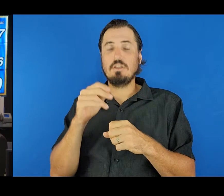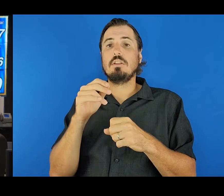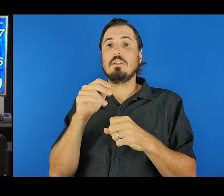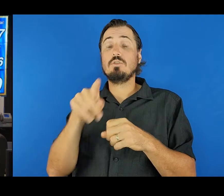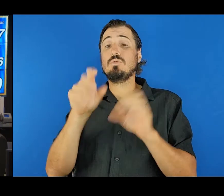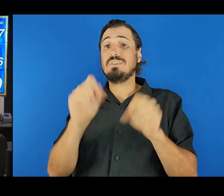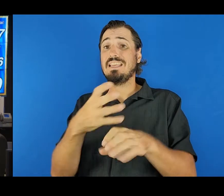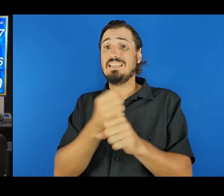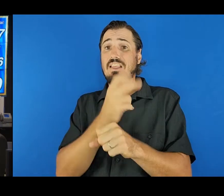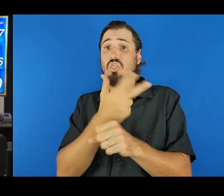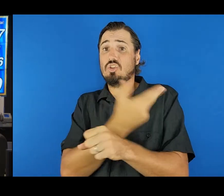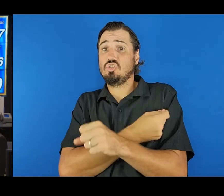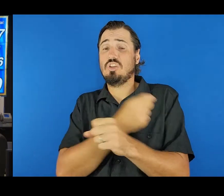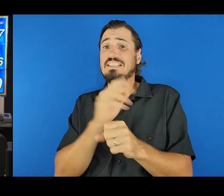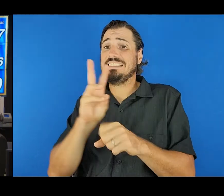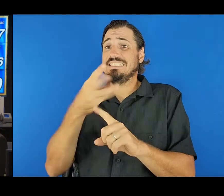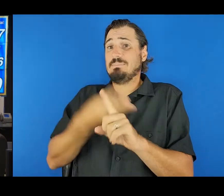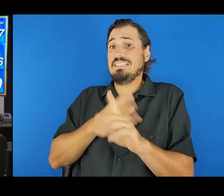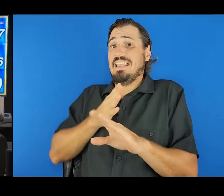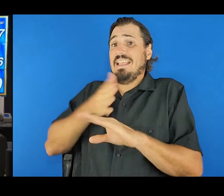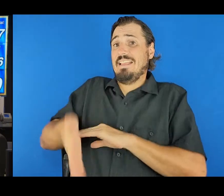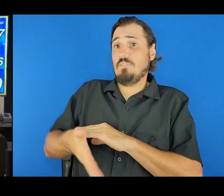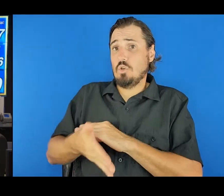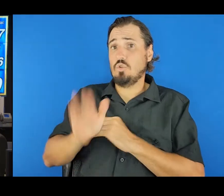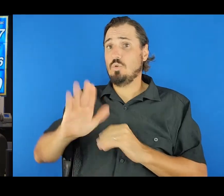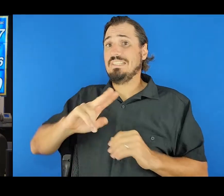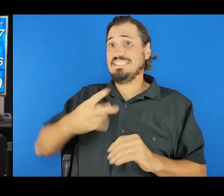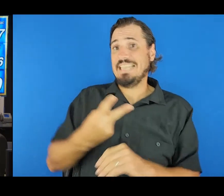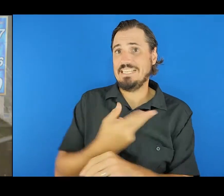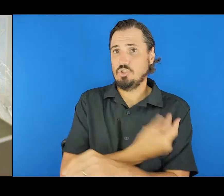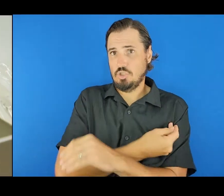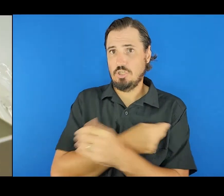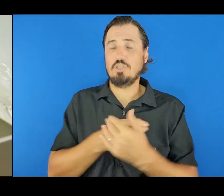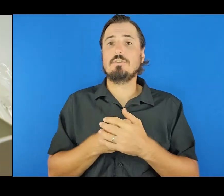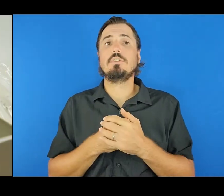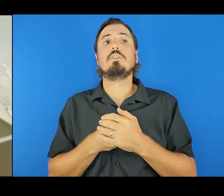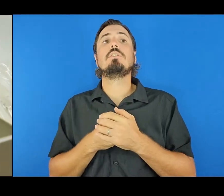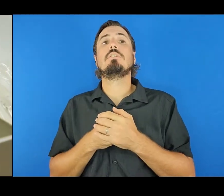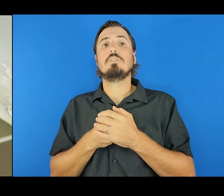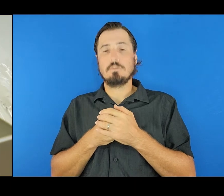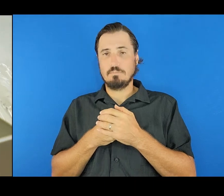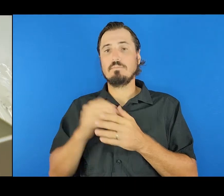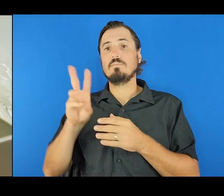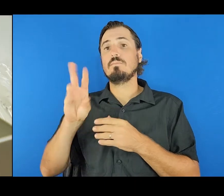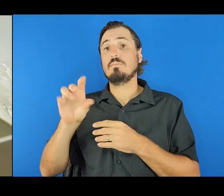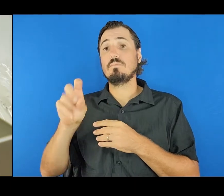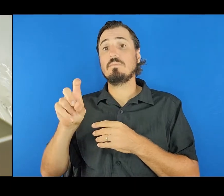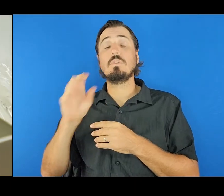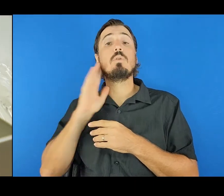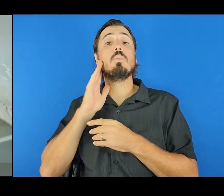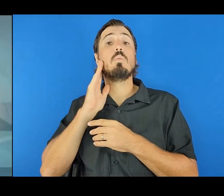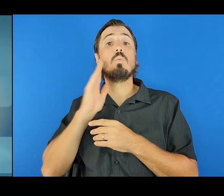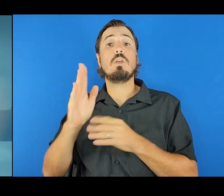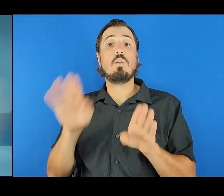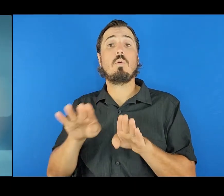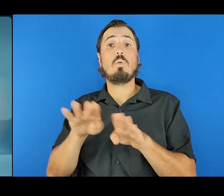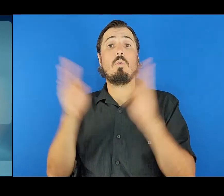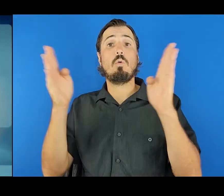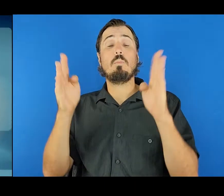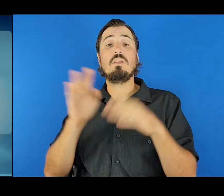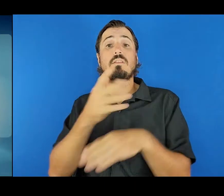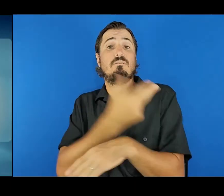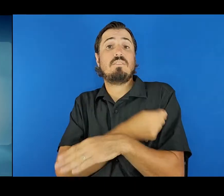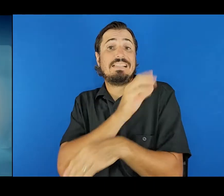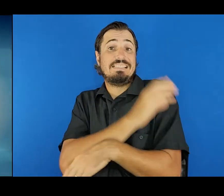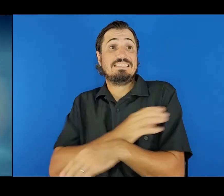groups, boosters are available 6 months later after your second Pfizer dose. To accommodate the increase in demand, Wilcox Medical Center will